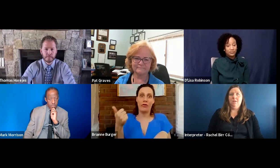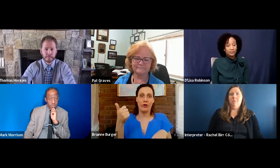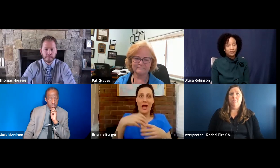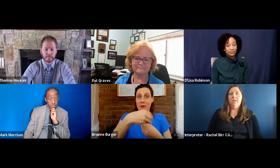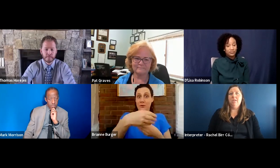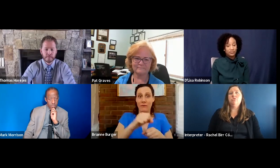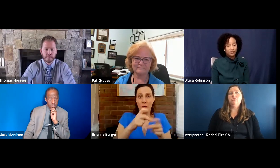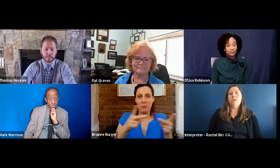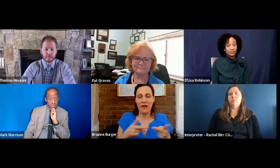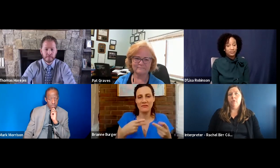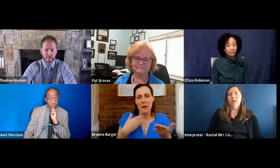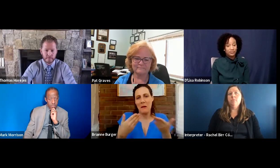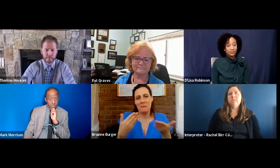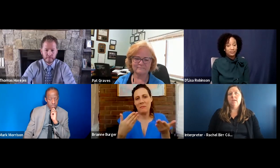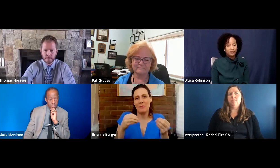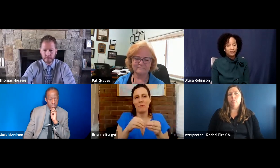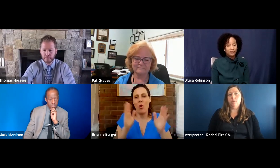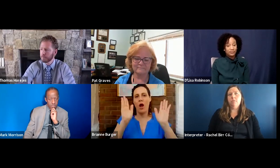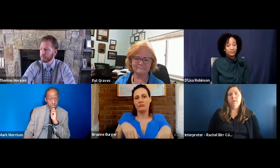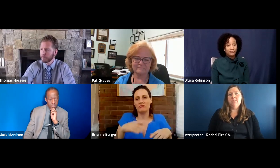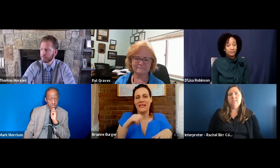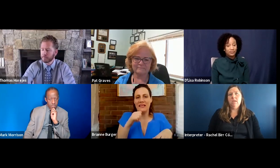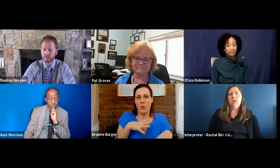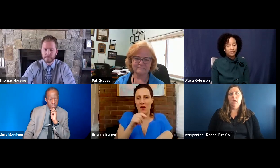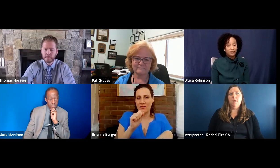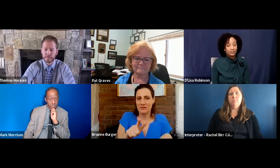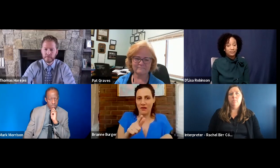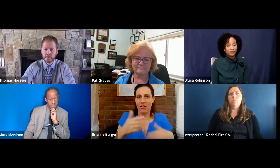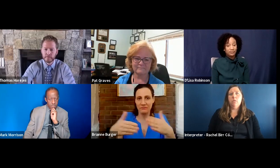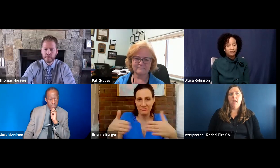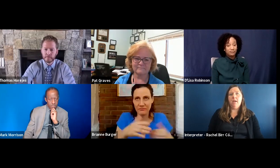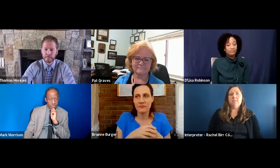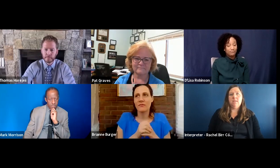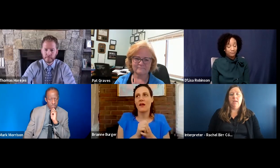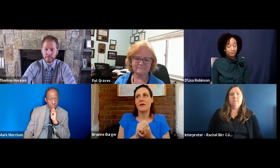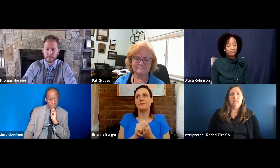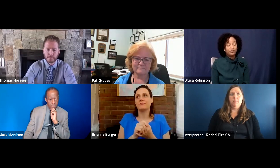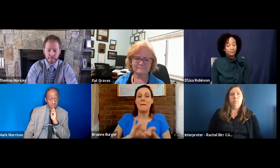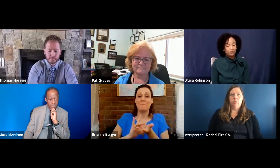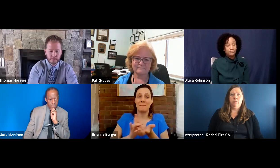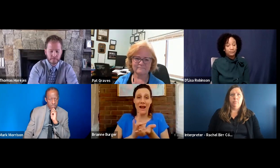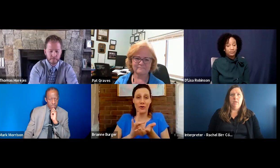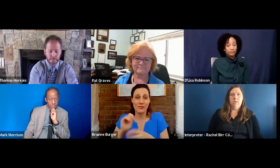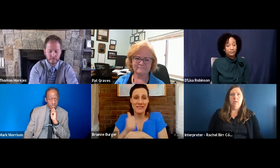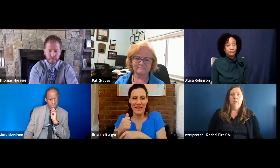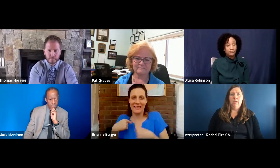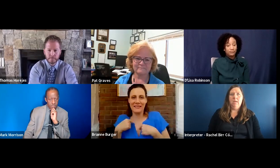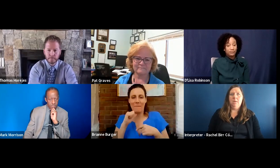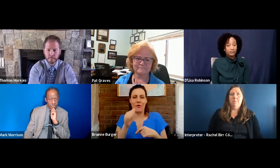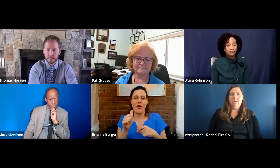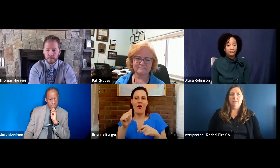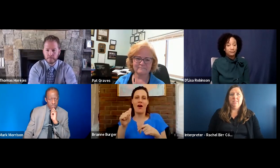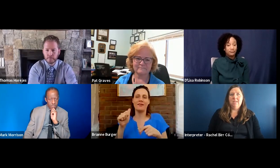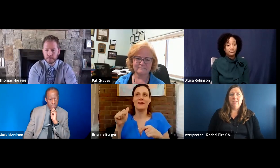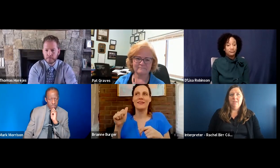stand. But in general, outside of the workplace, I might be more lax and ASL might work for me. In